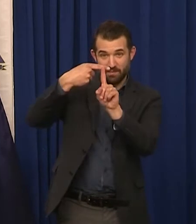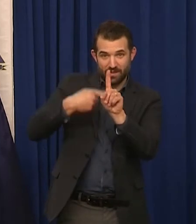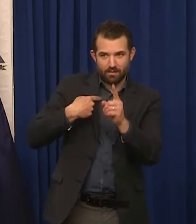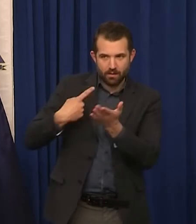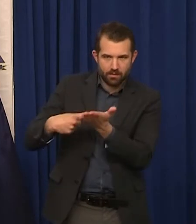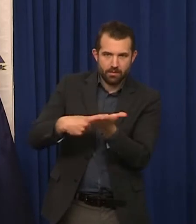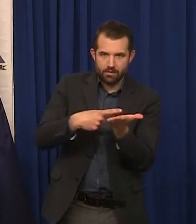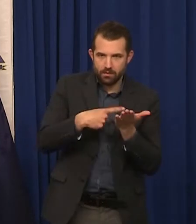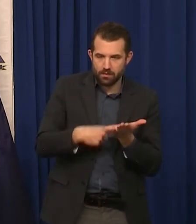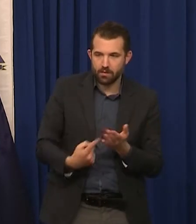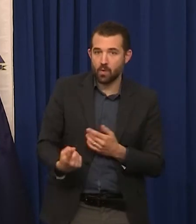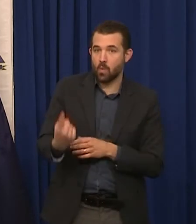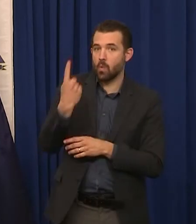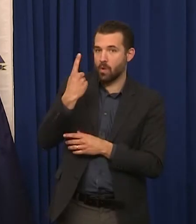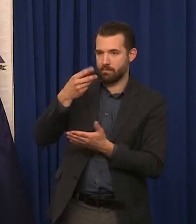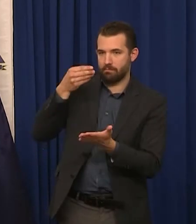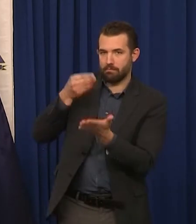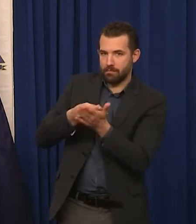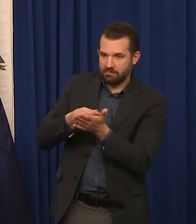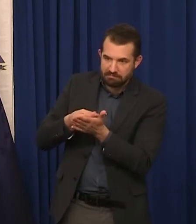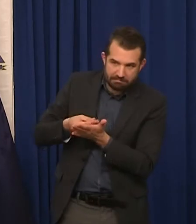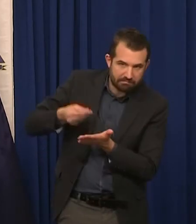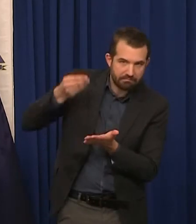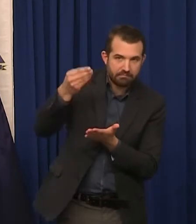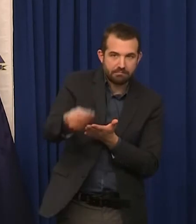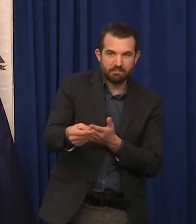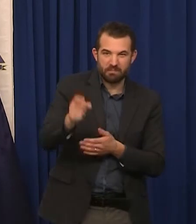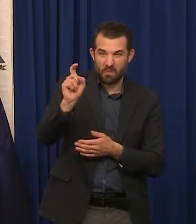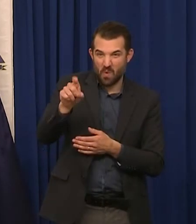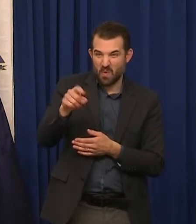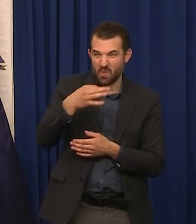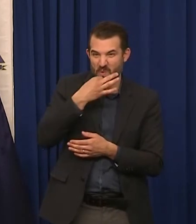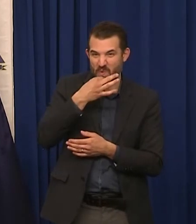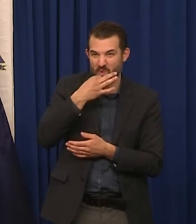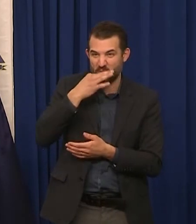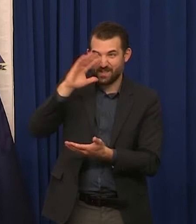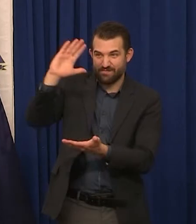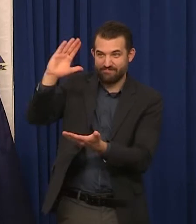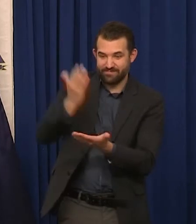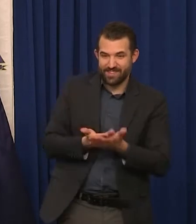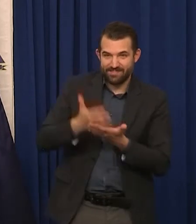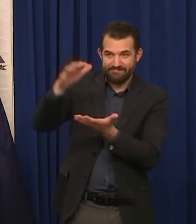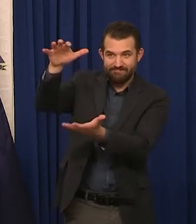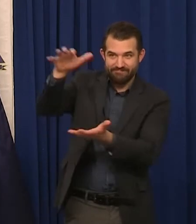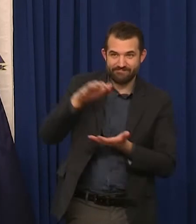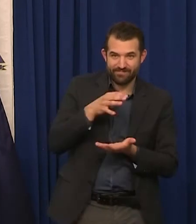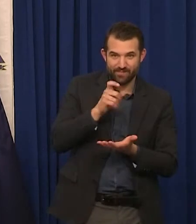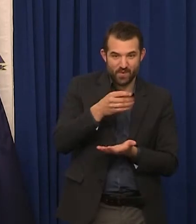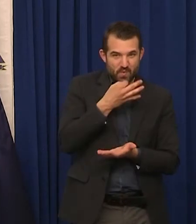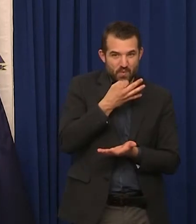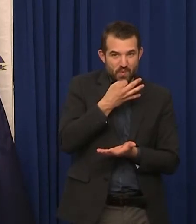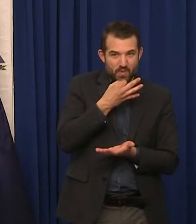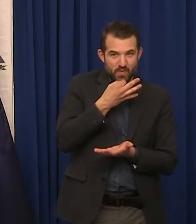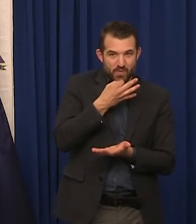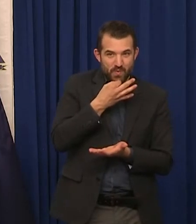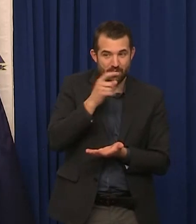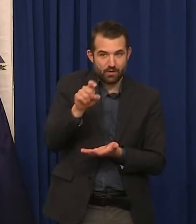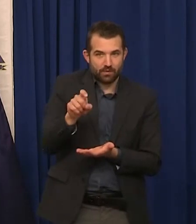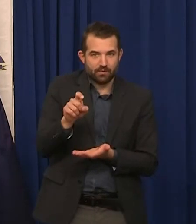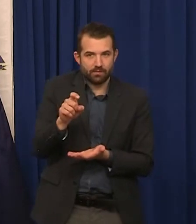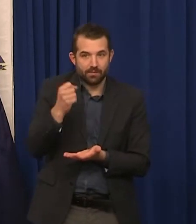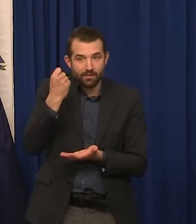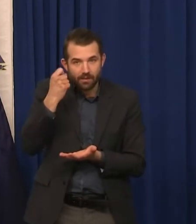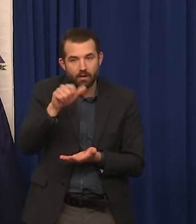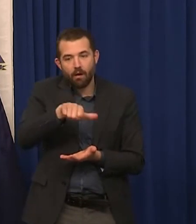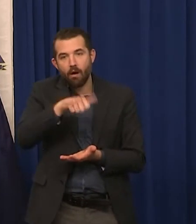we purchased. It is supposed to be delivered very soon, but we're also working with different laboratory testing